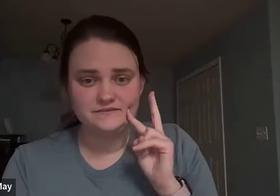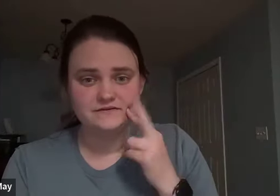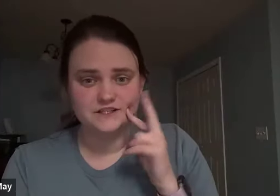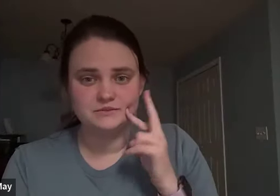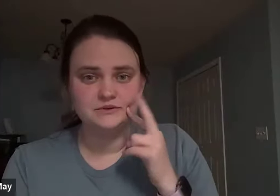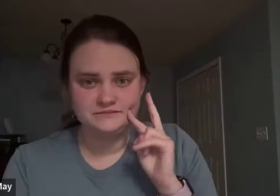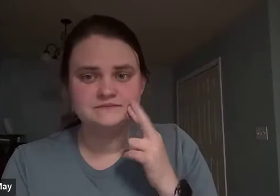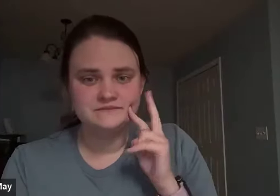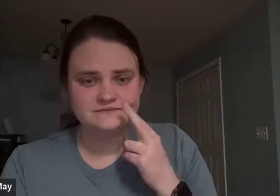vegetable,